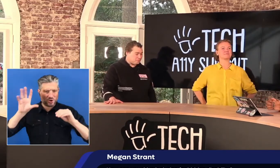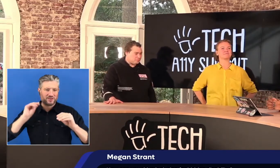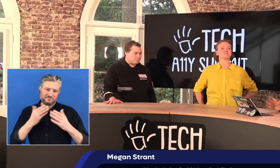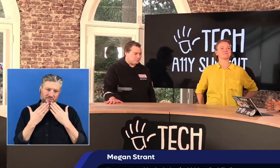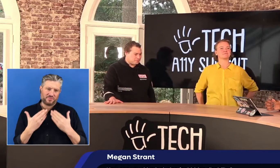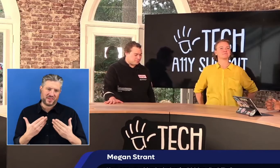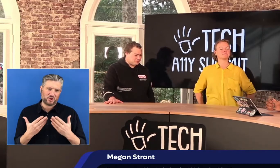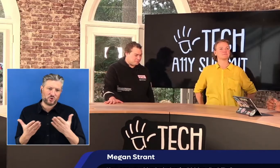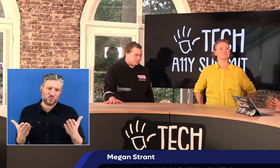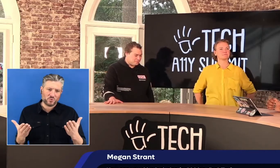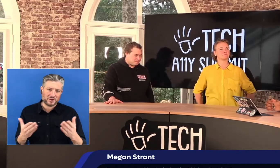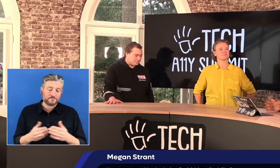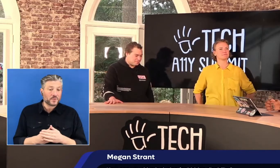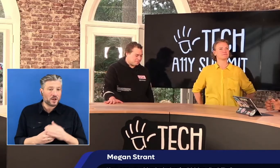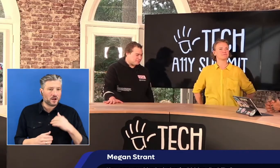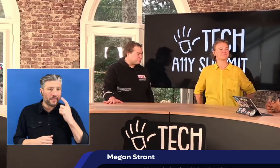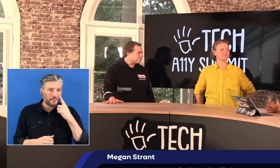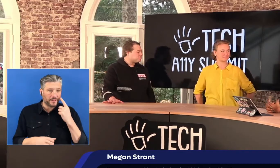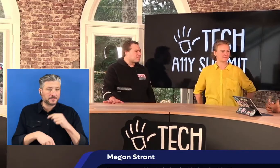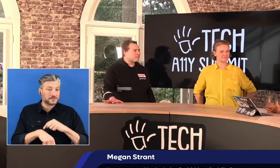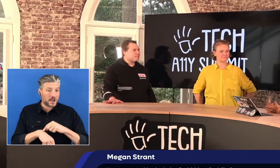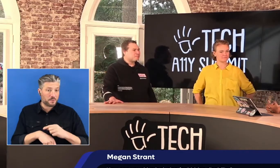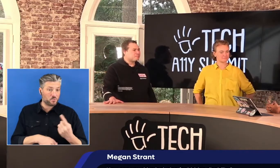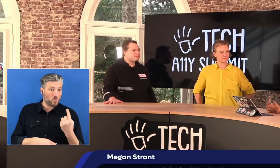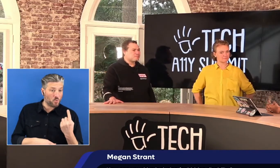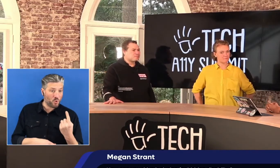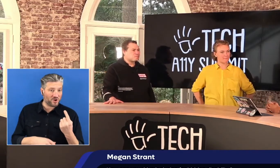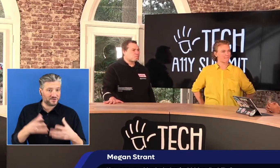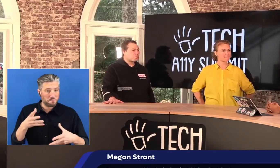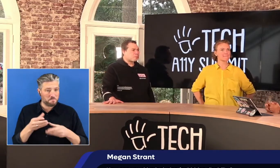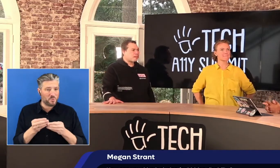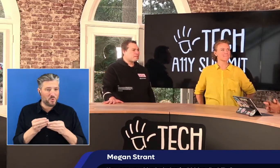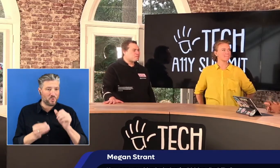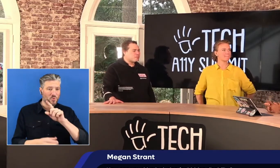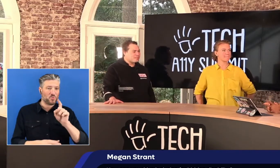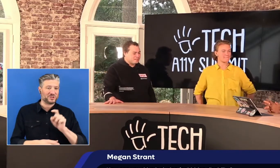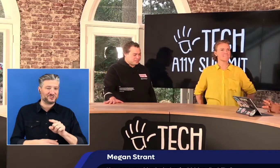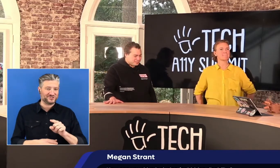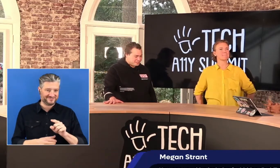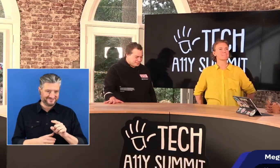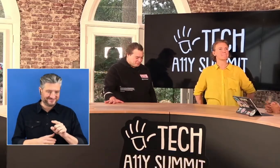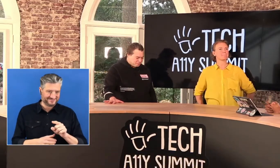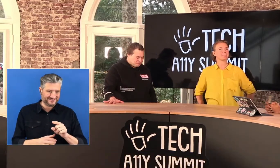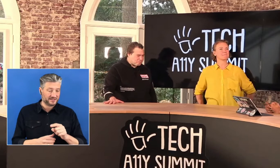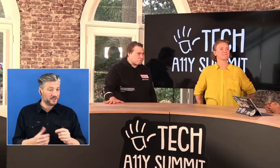one more question. So this is from the audience. Marie?